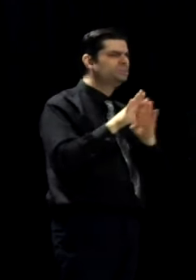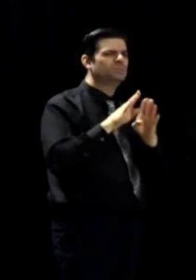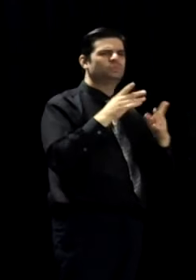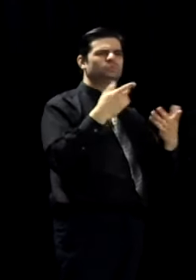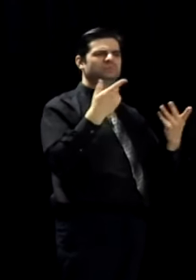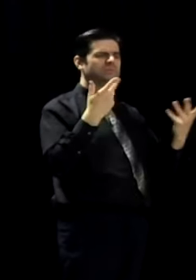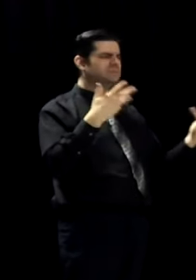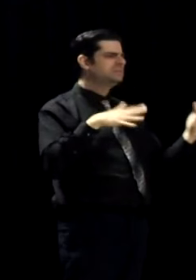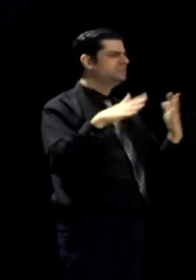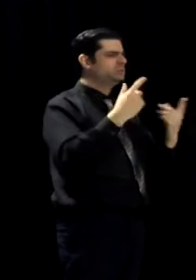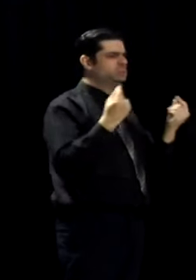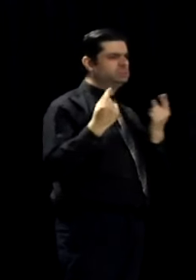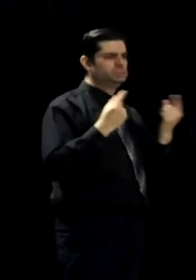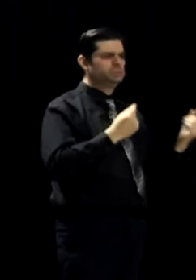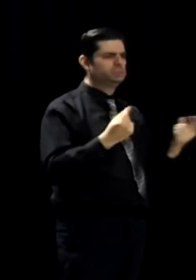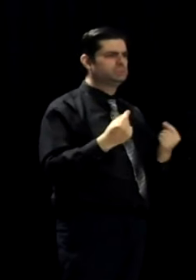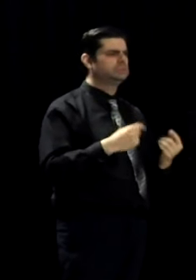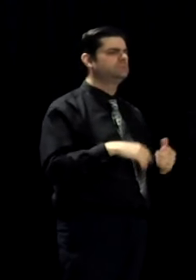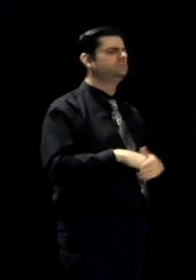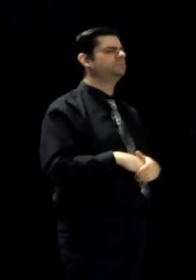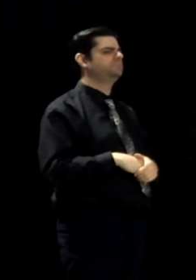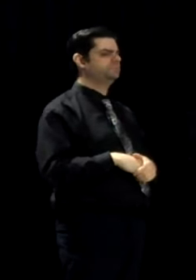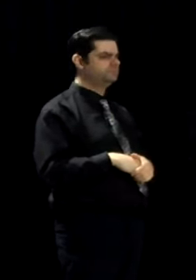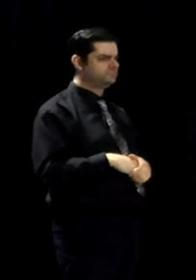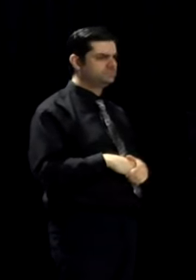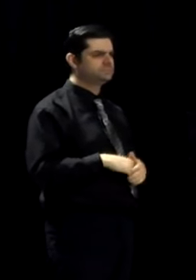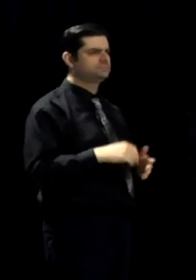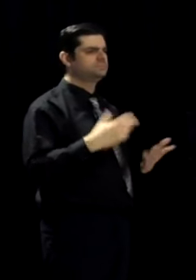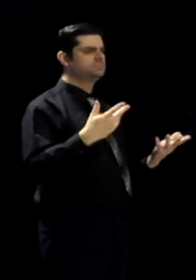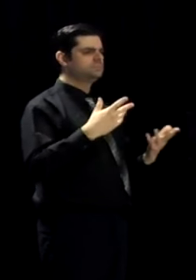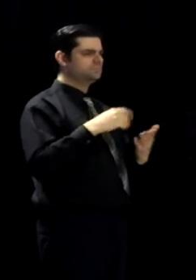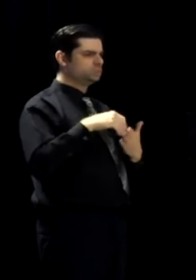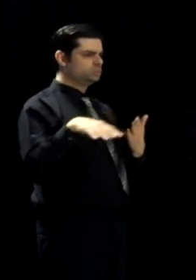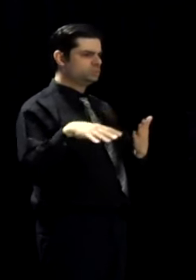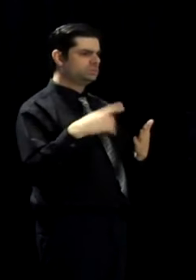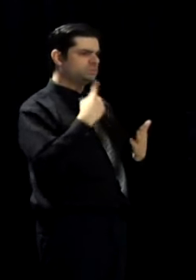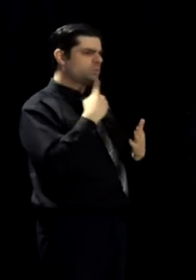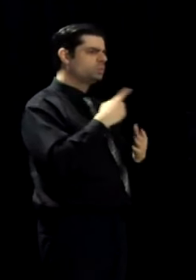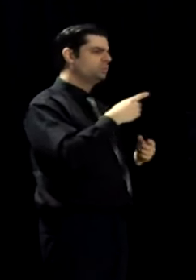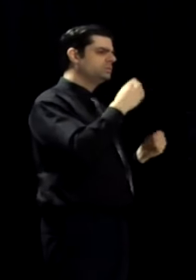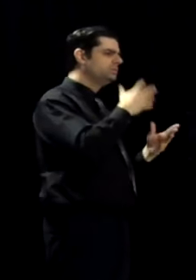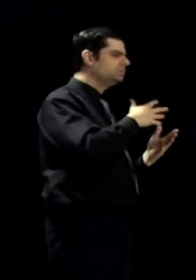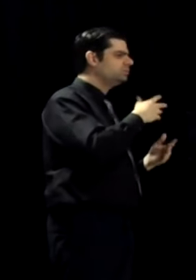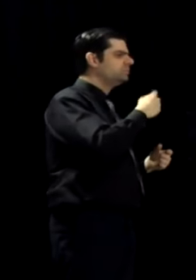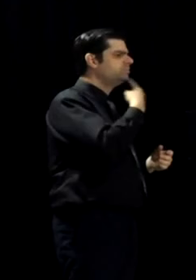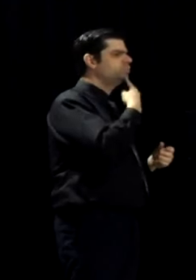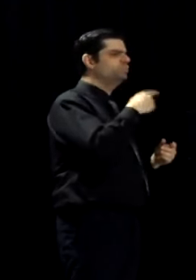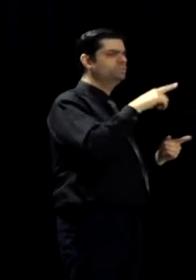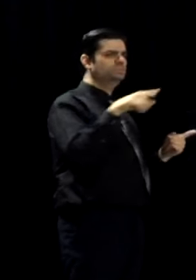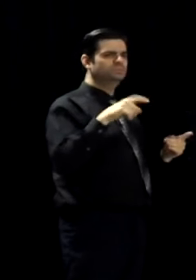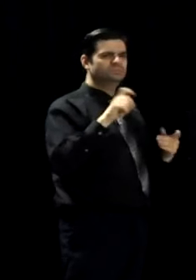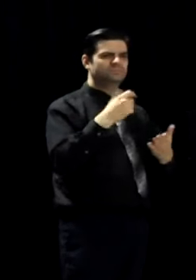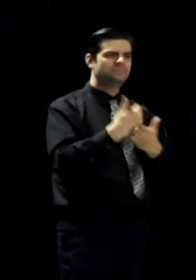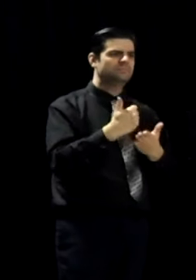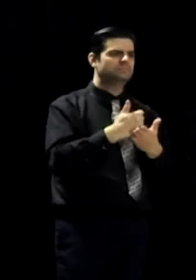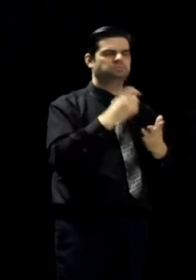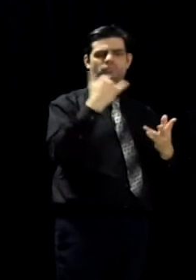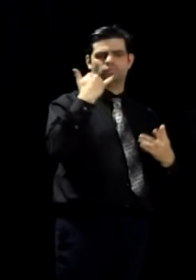students are disappointed. If you need help, call 211. Again, 211, I think since March 17th, has taken